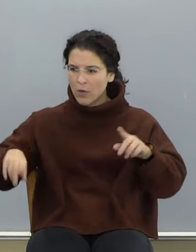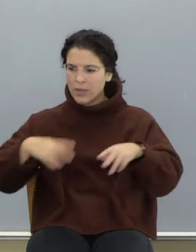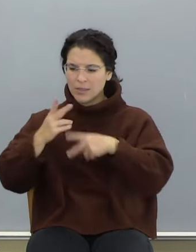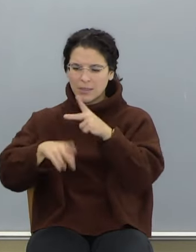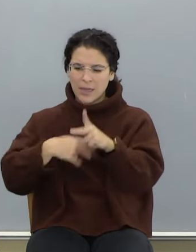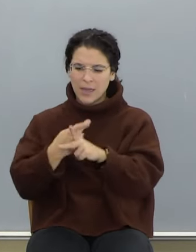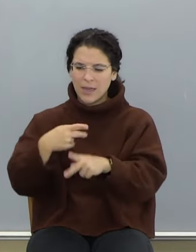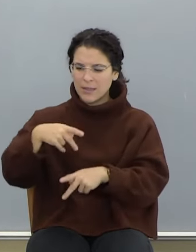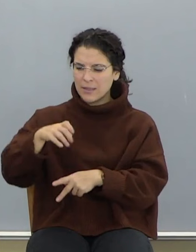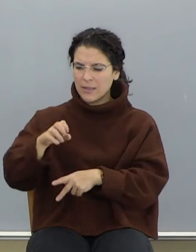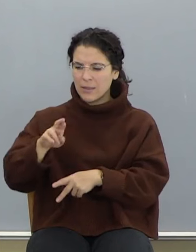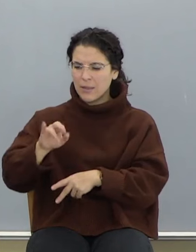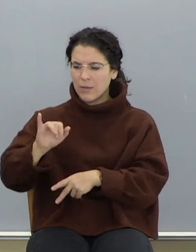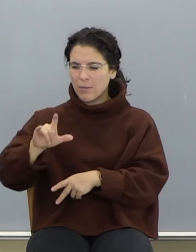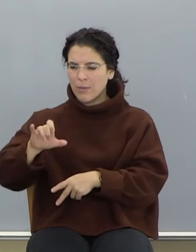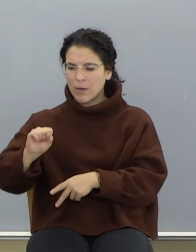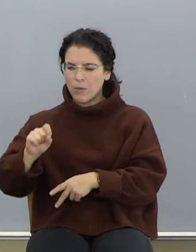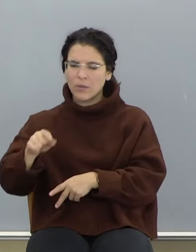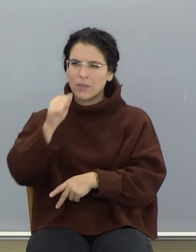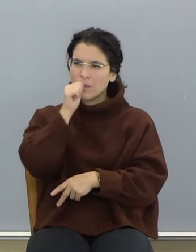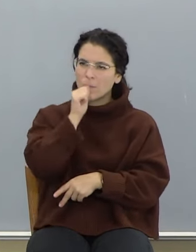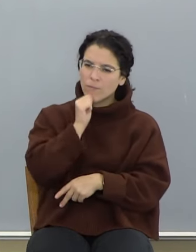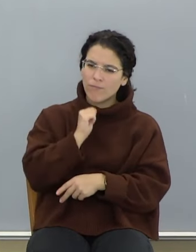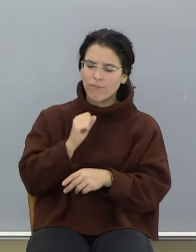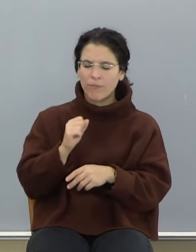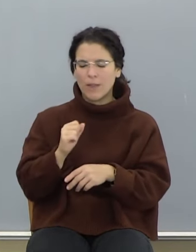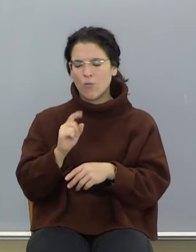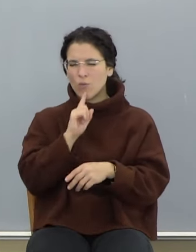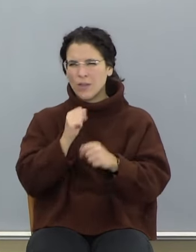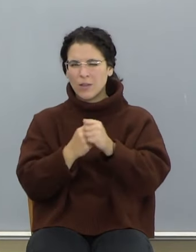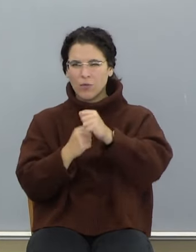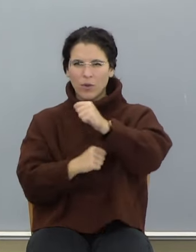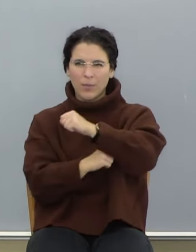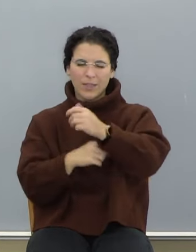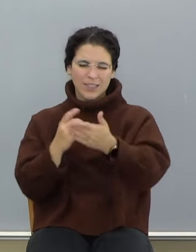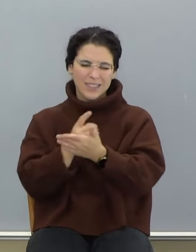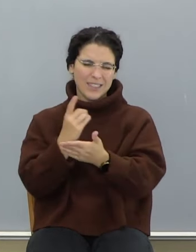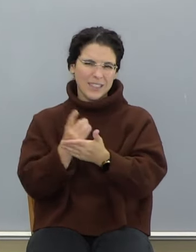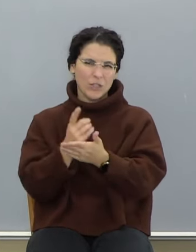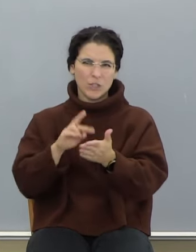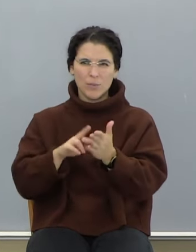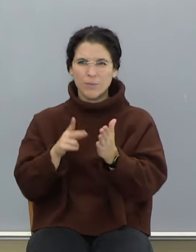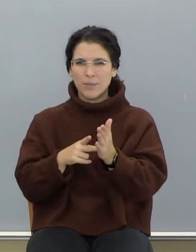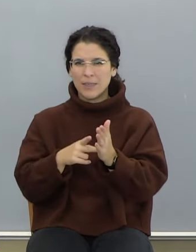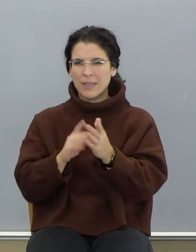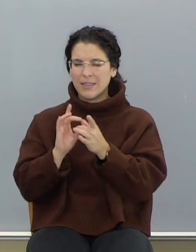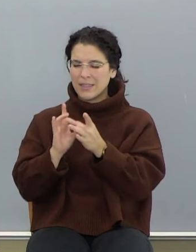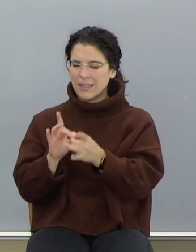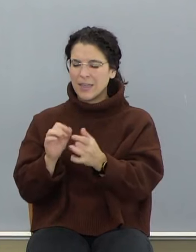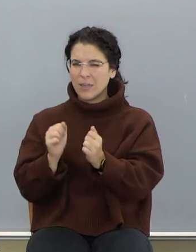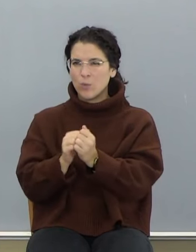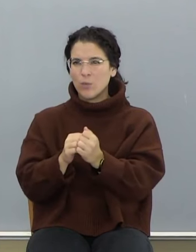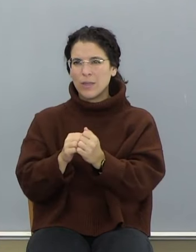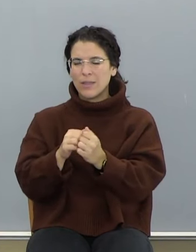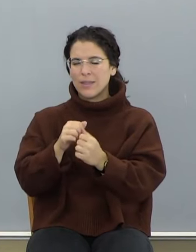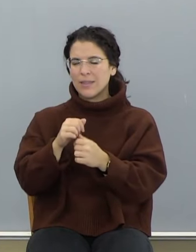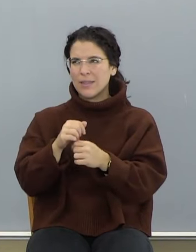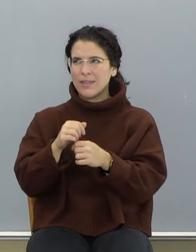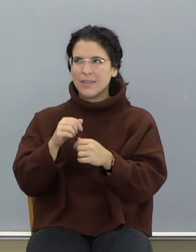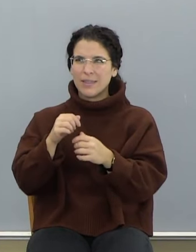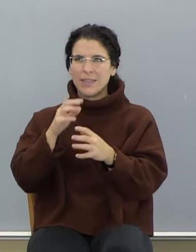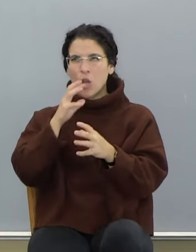endured. And fundamentally, the dictionary definition of peril has to do with the severity, the